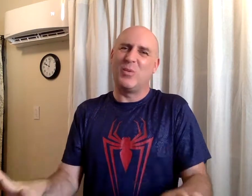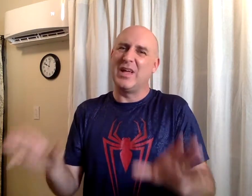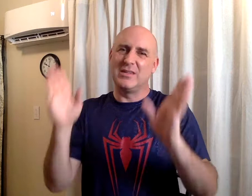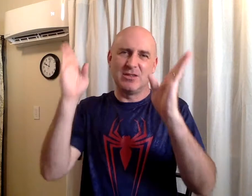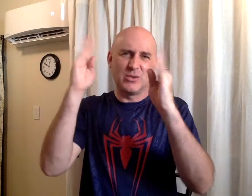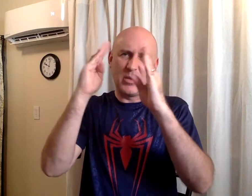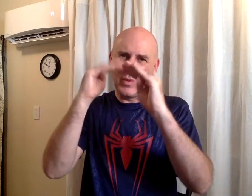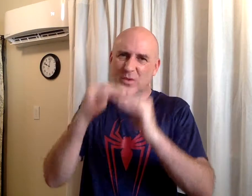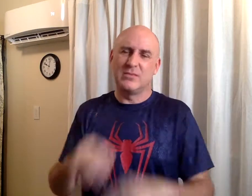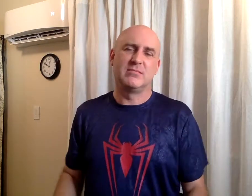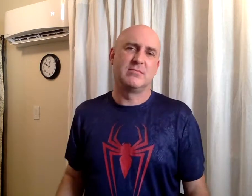want trouble.